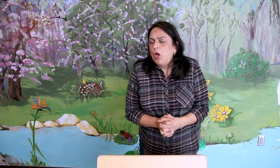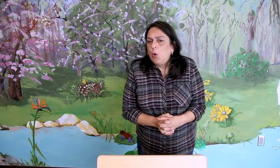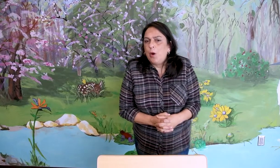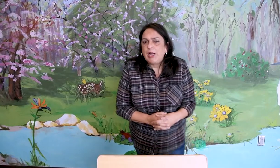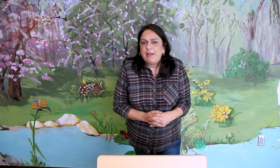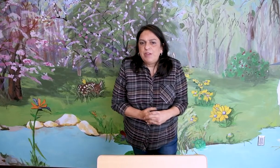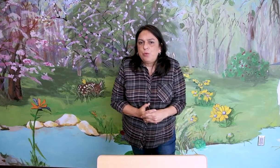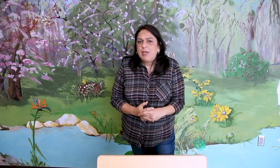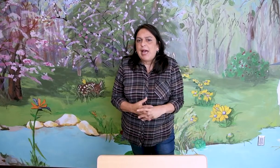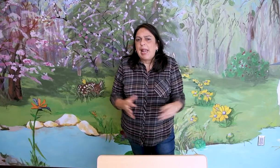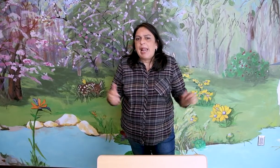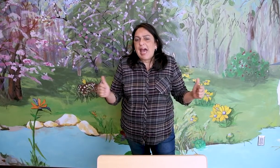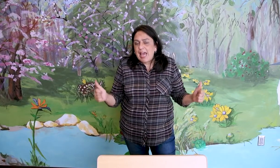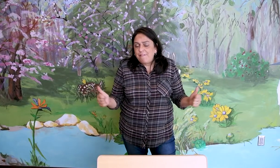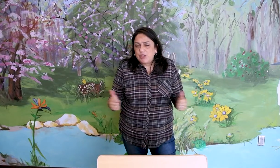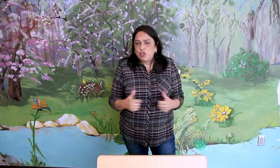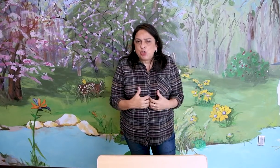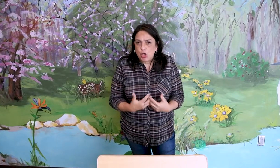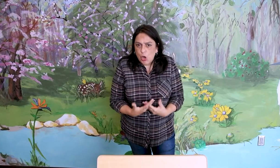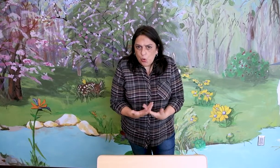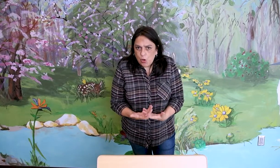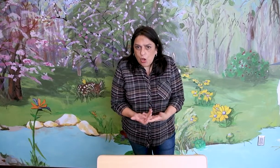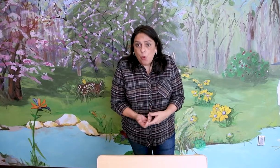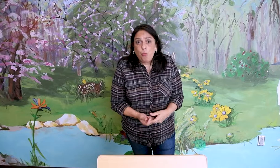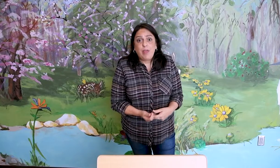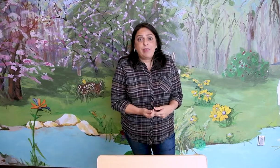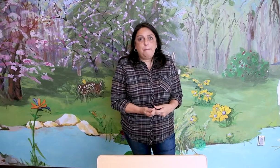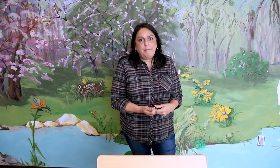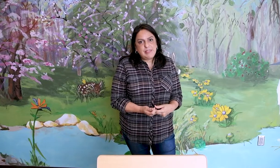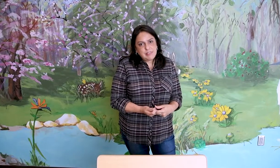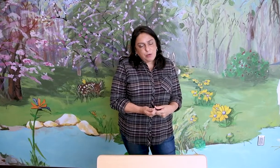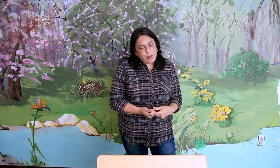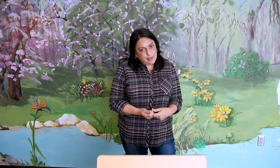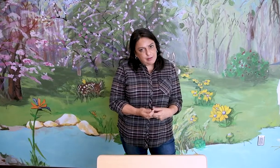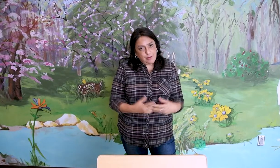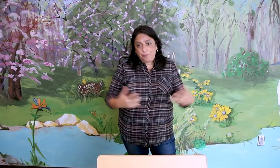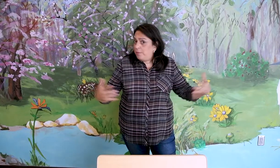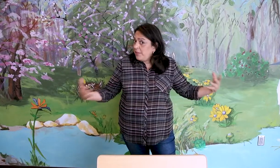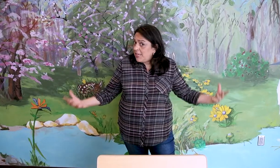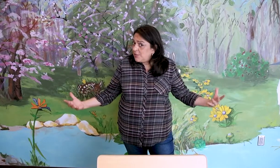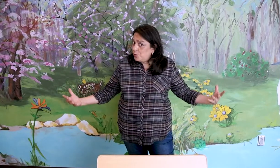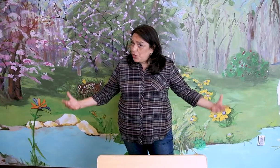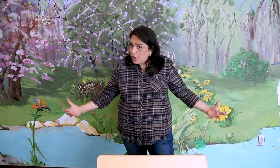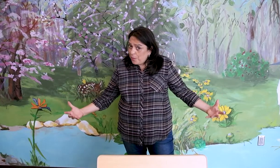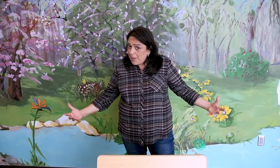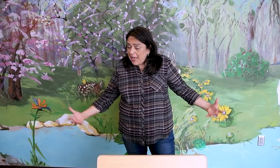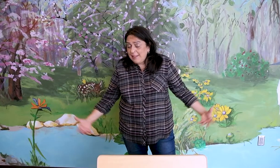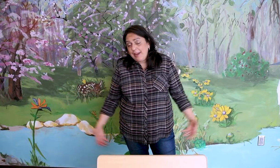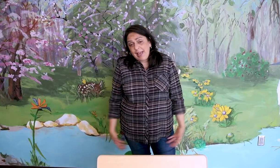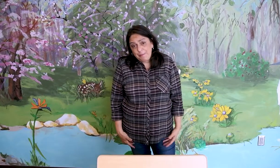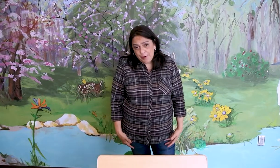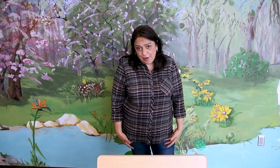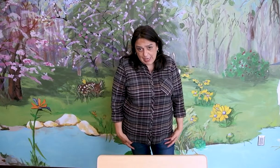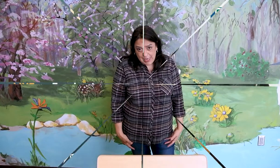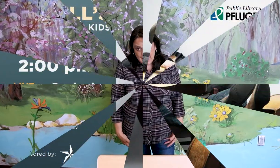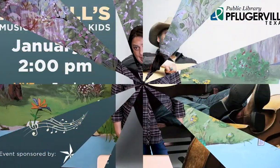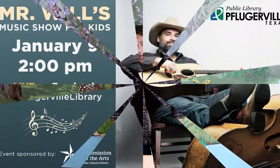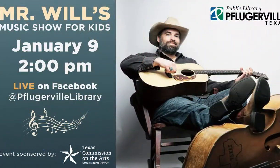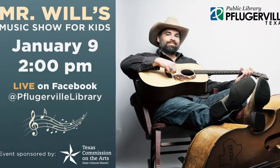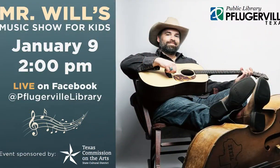we're gonna be doing a live show with Mr. Will from this room at the library. And you will